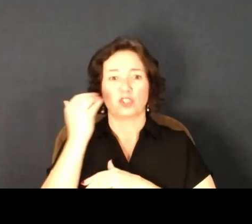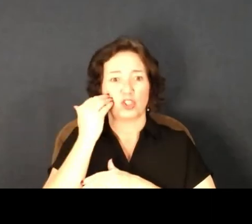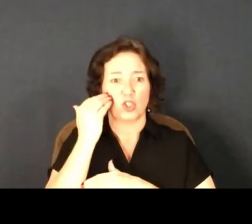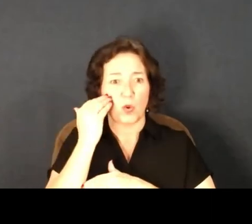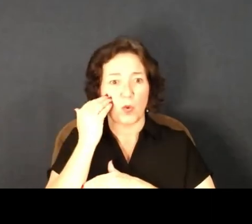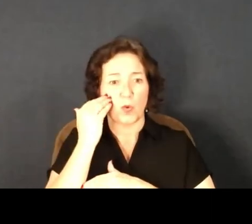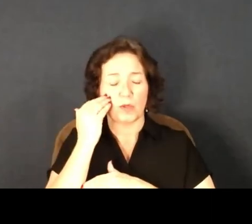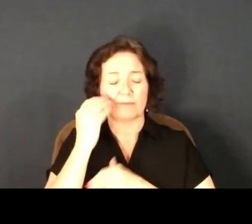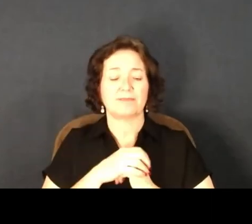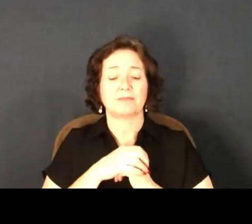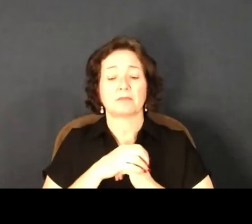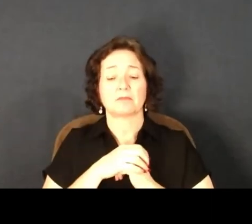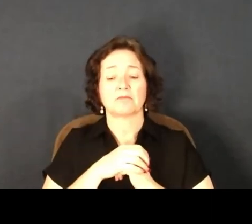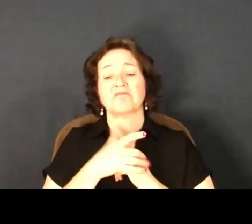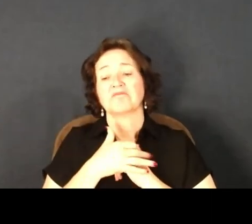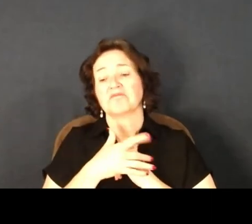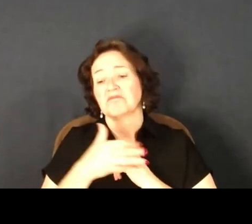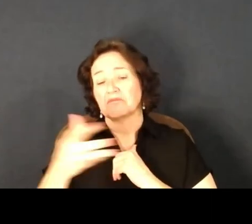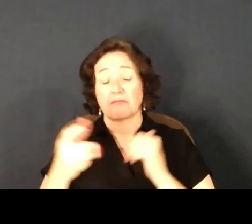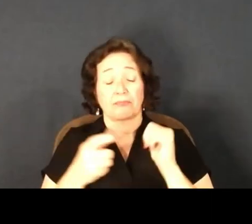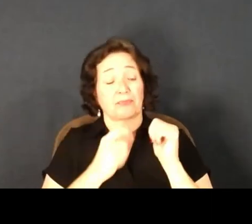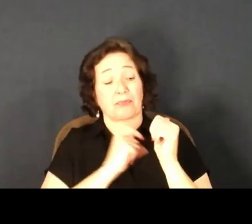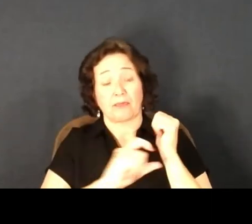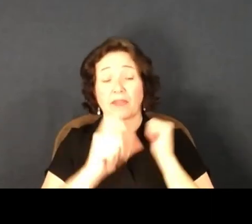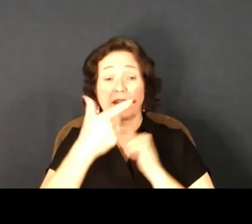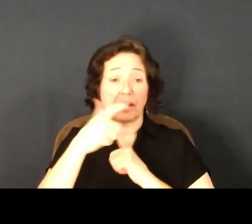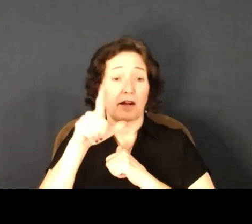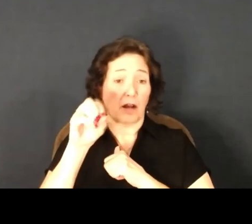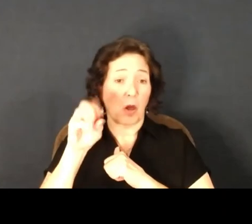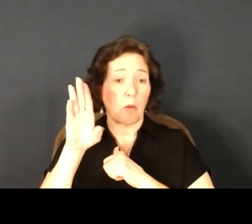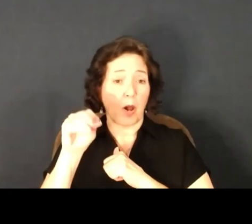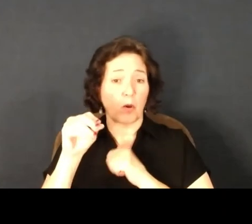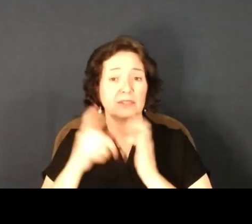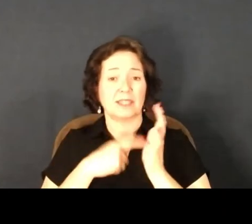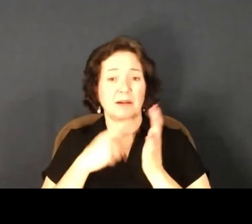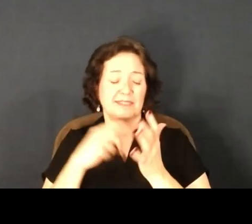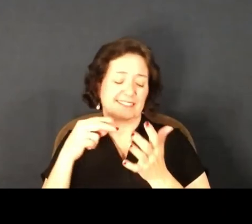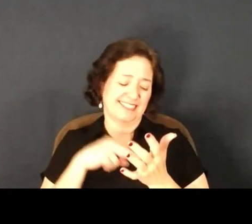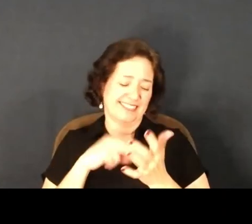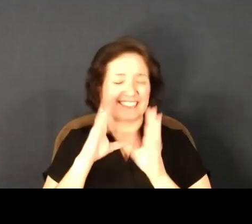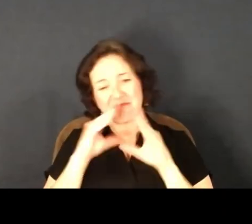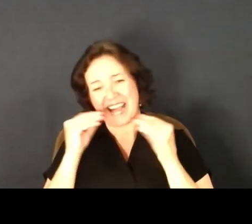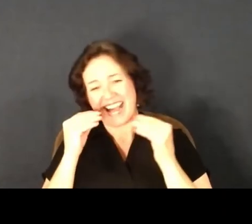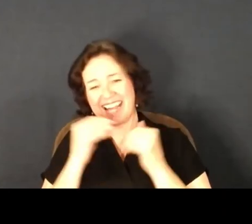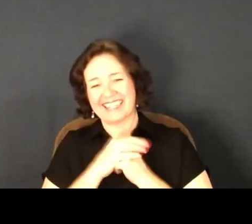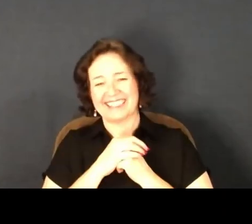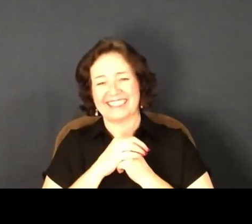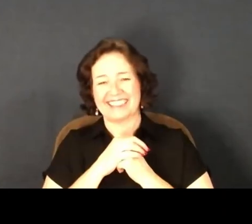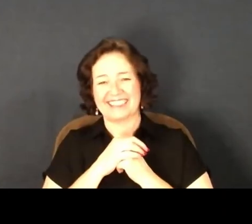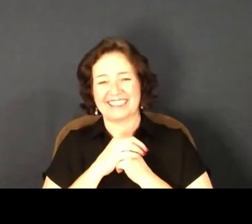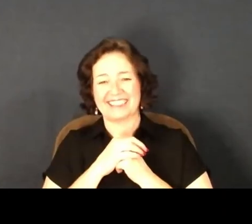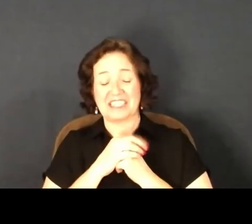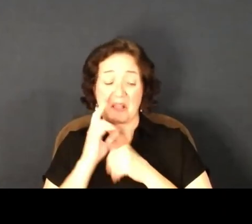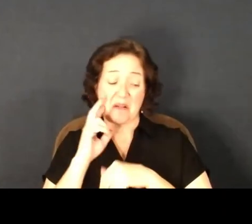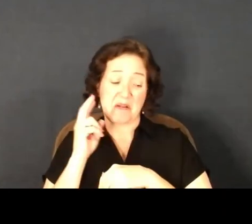Now, Phil lived his life with that Globo tattoo. And sometimes he'd look down at it and he'd smile. And when he'd